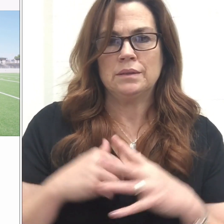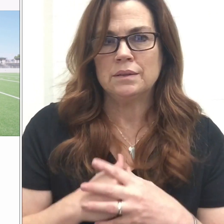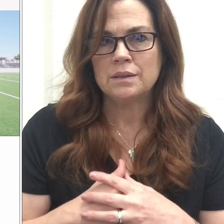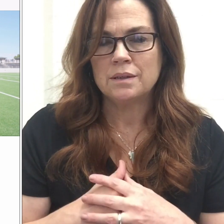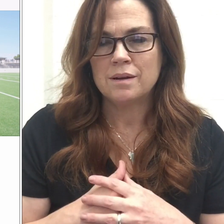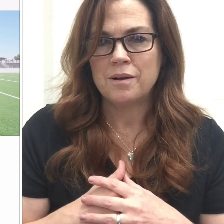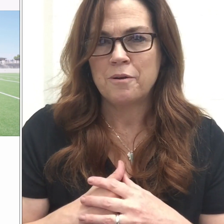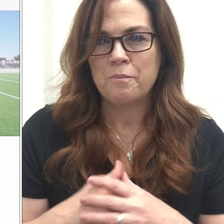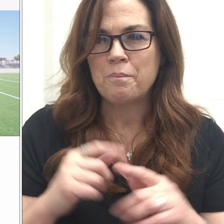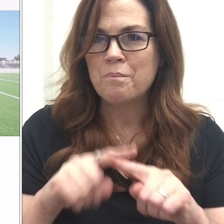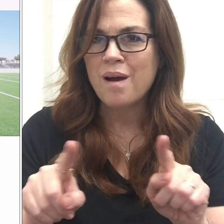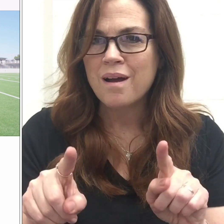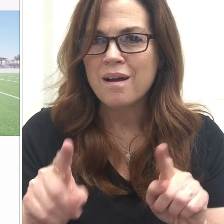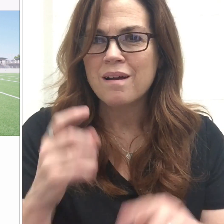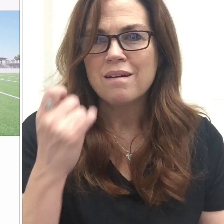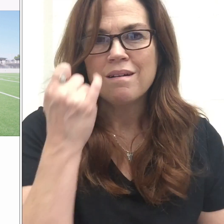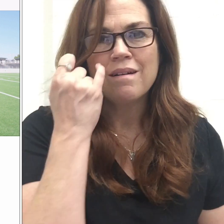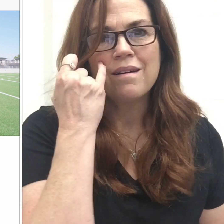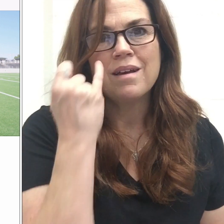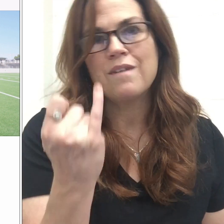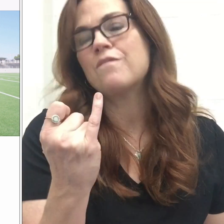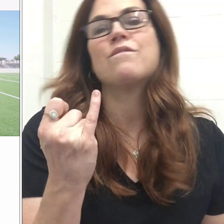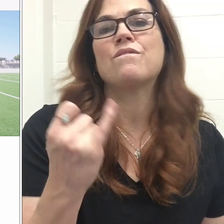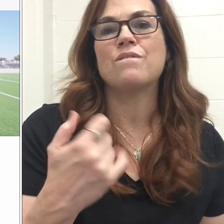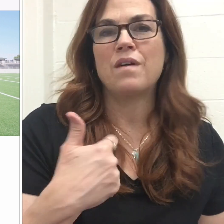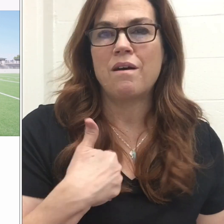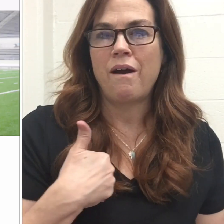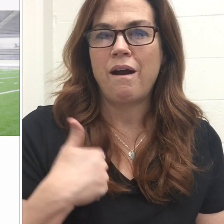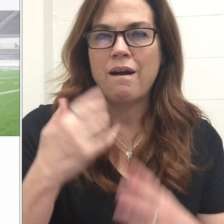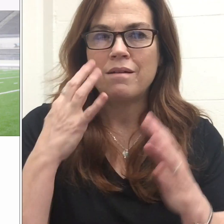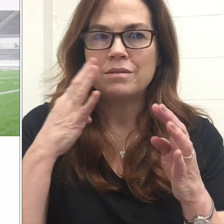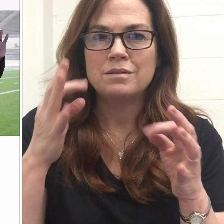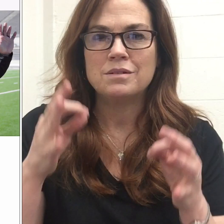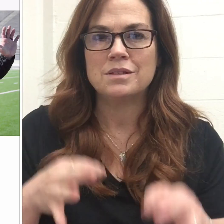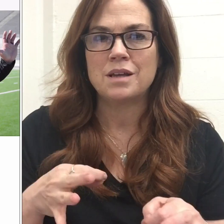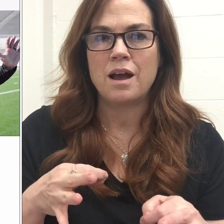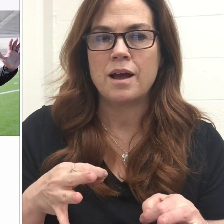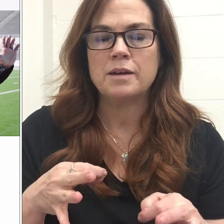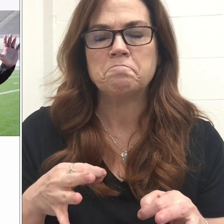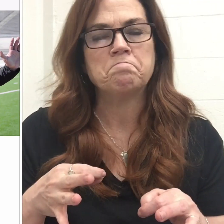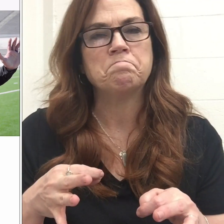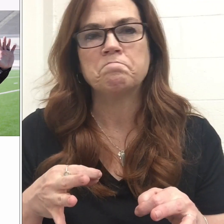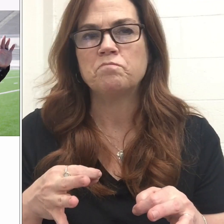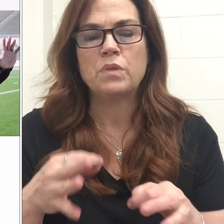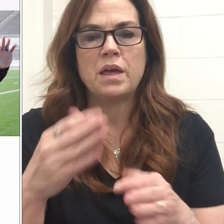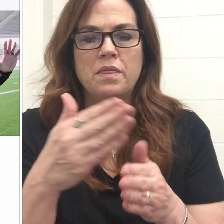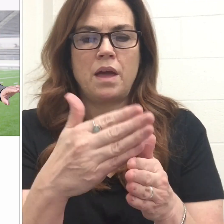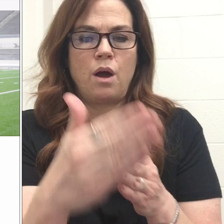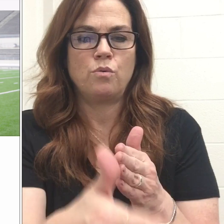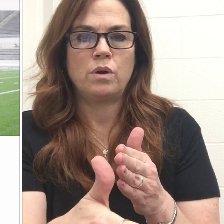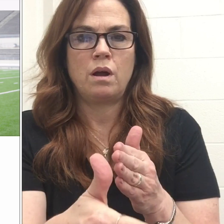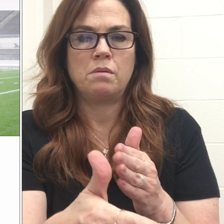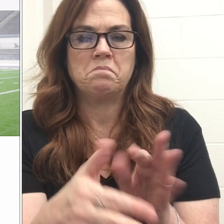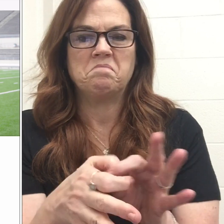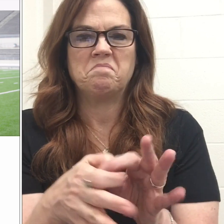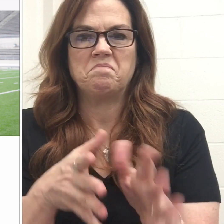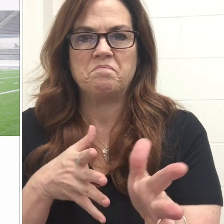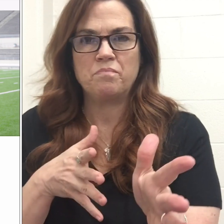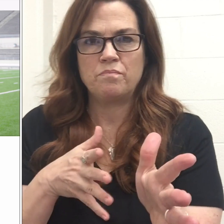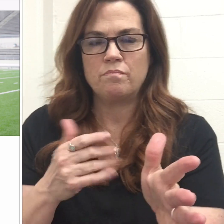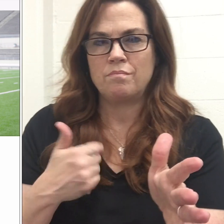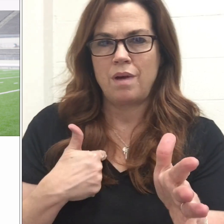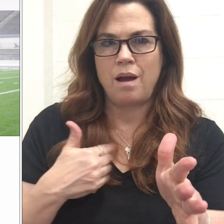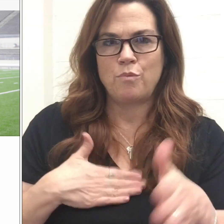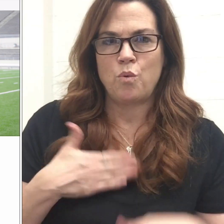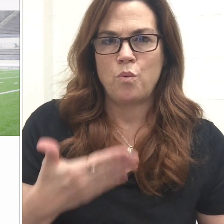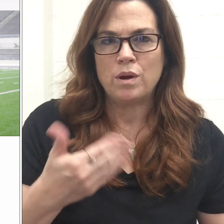what happens when with confidence, when with a sense of I let go of the outcome, I try